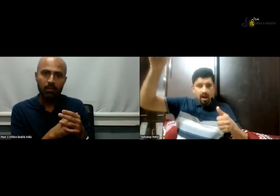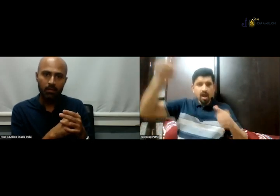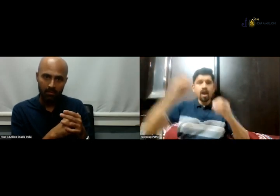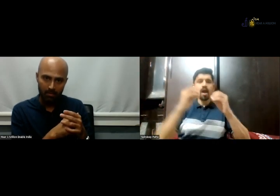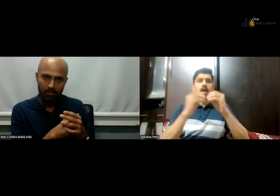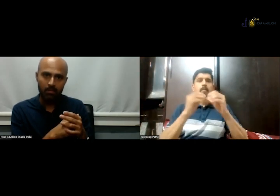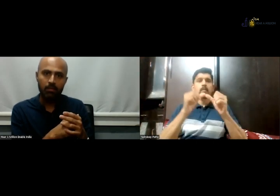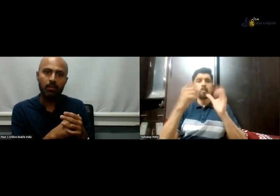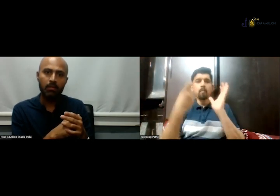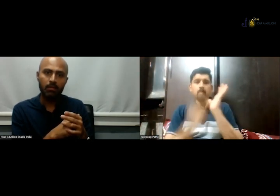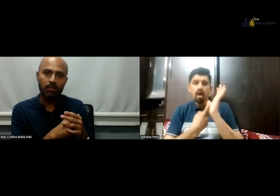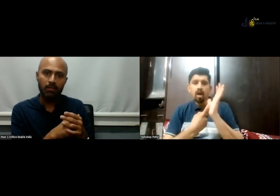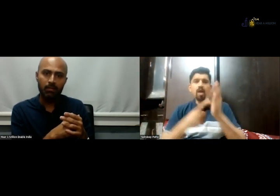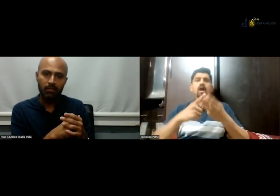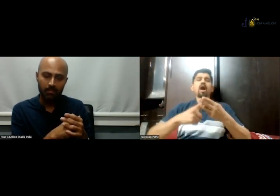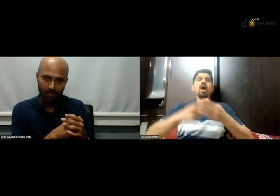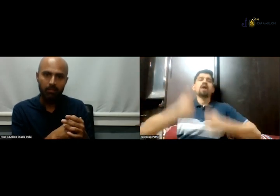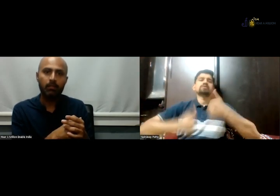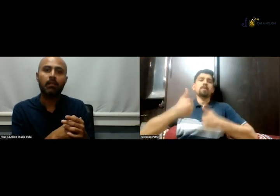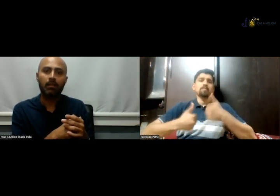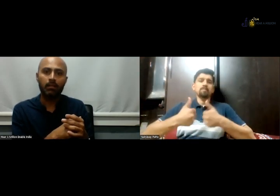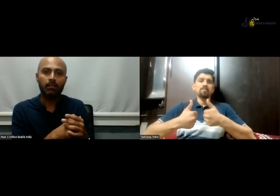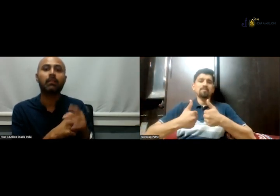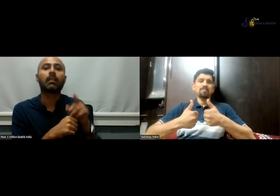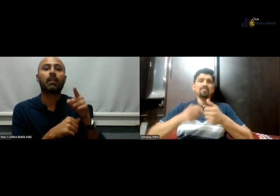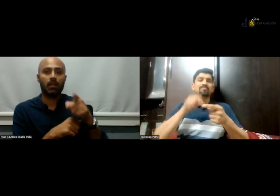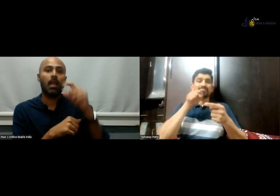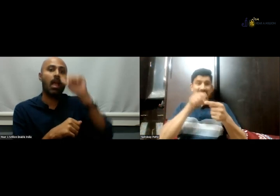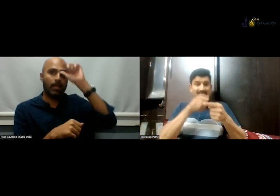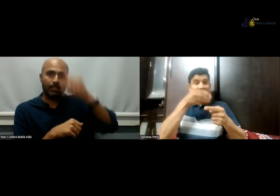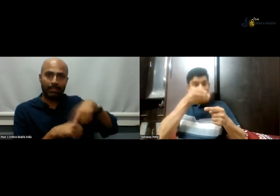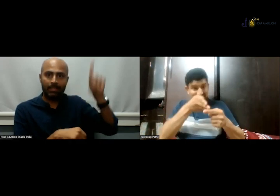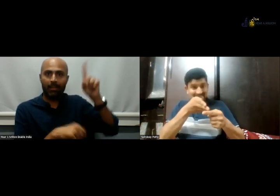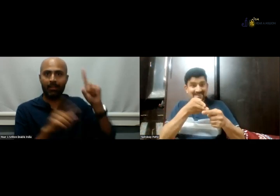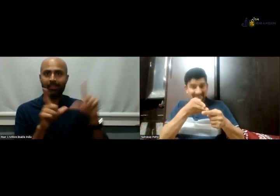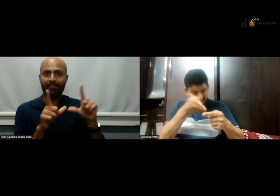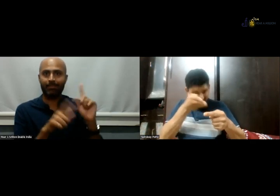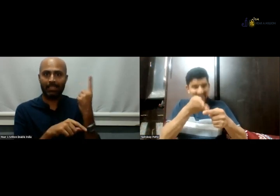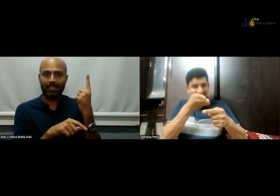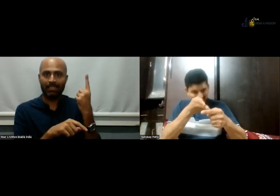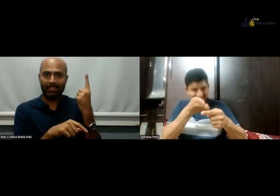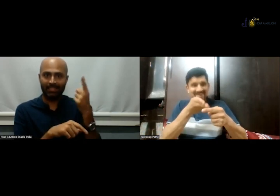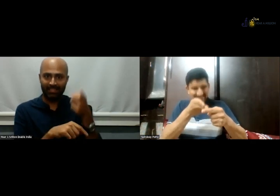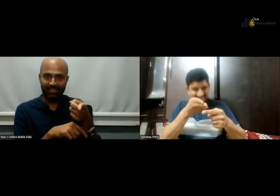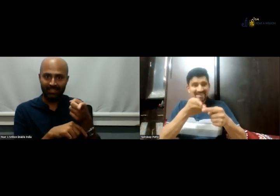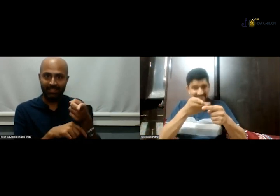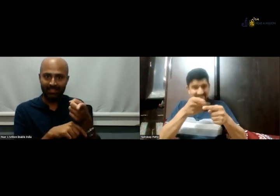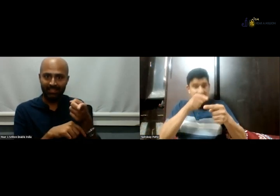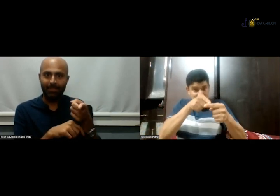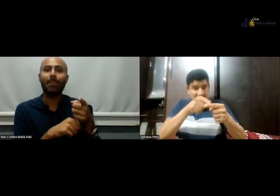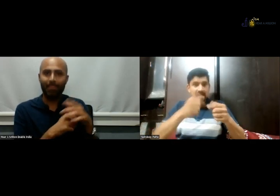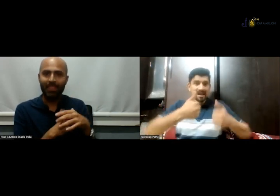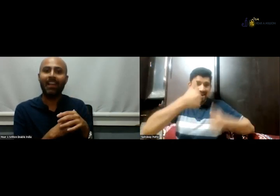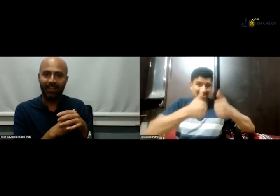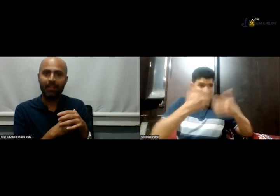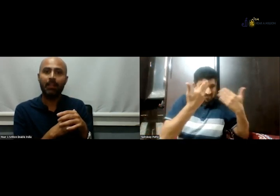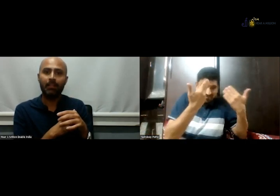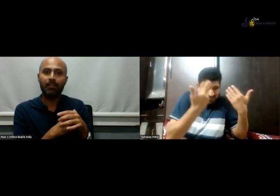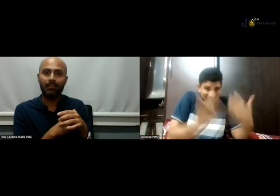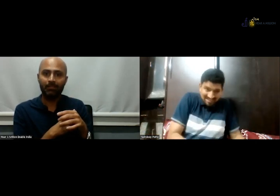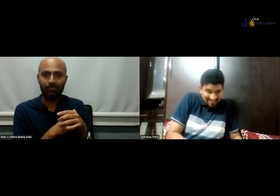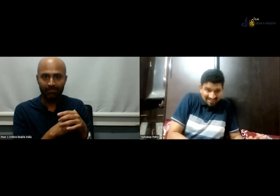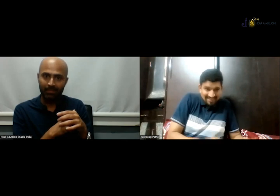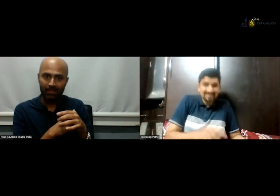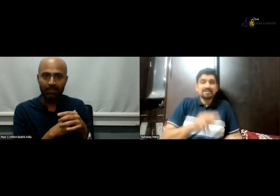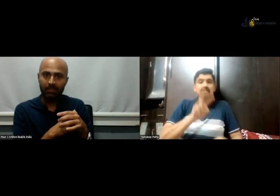All India Bar Exam. So for that, because that was the license, to